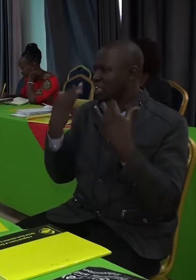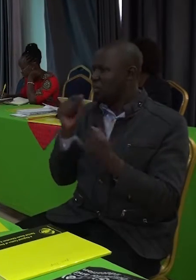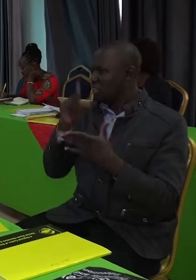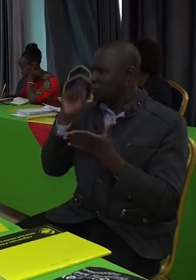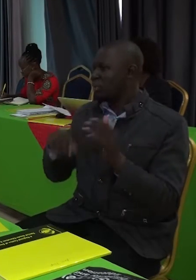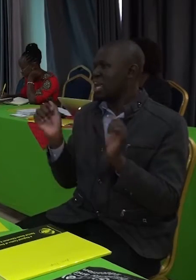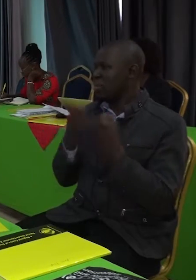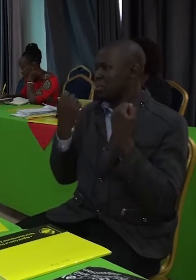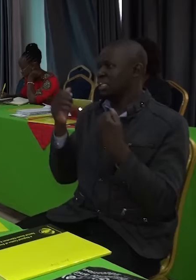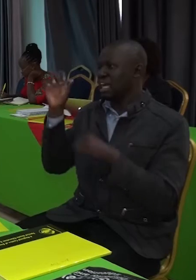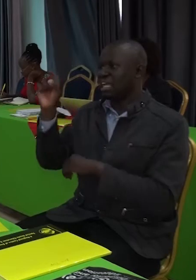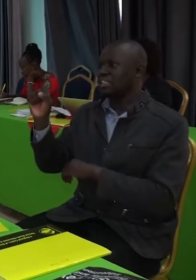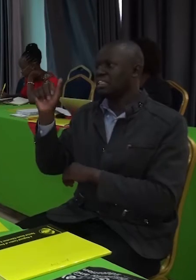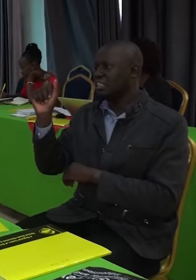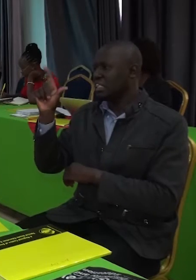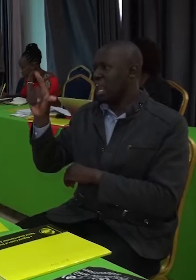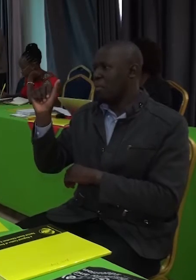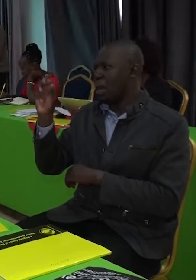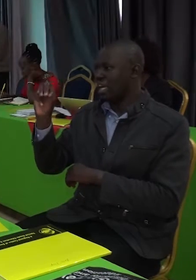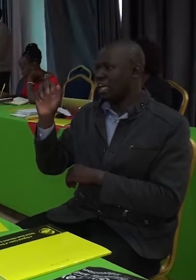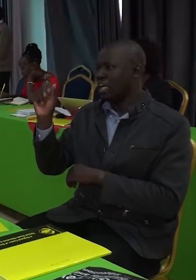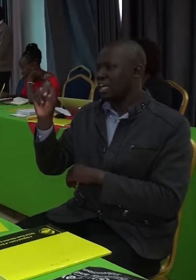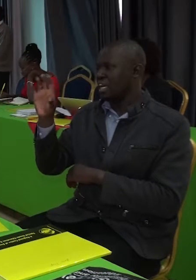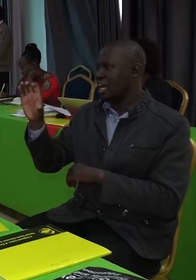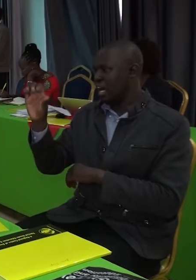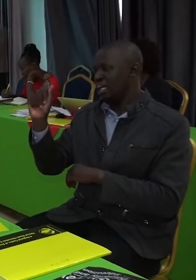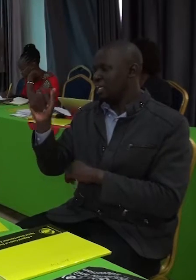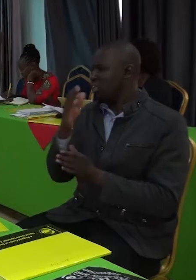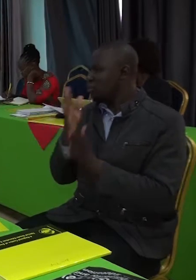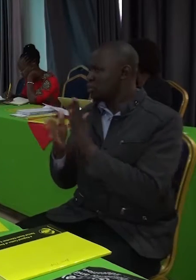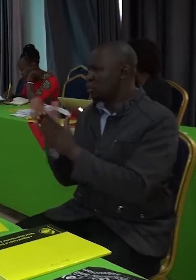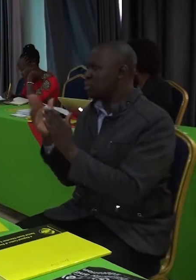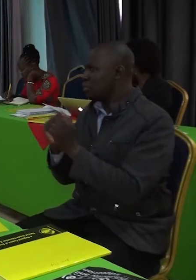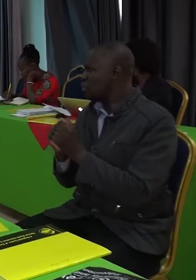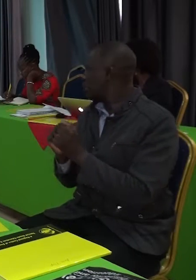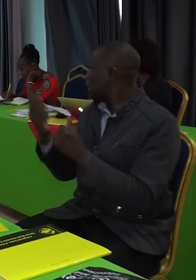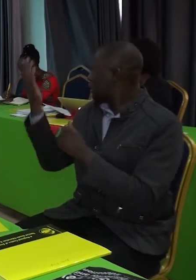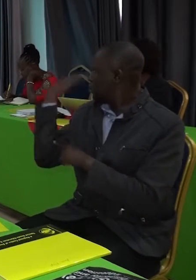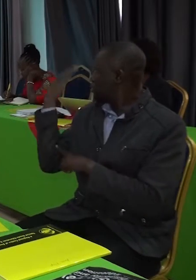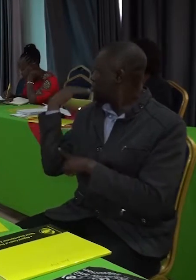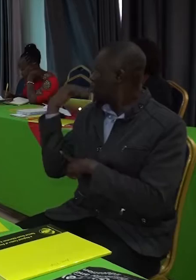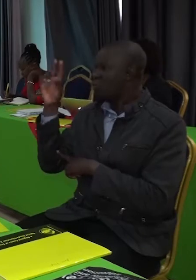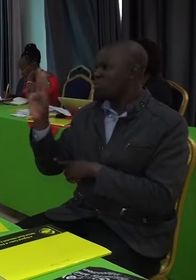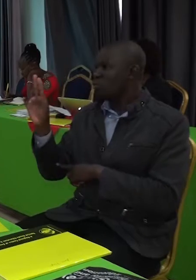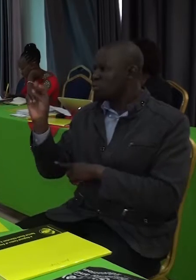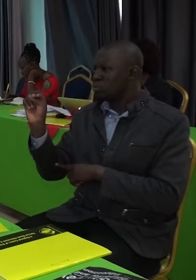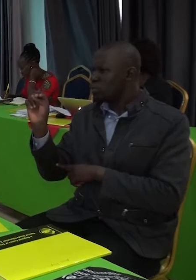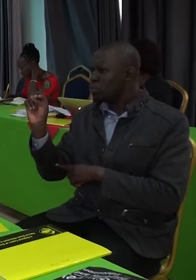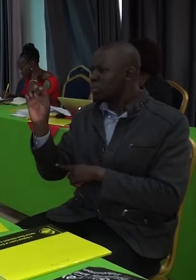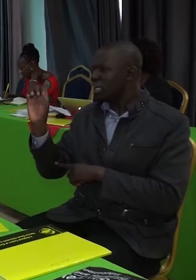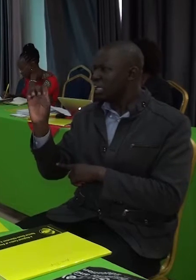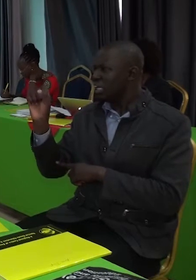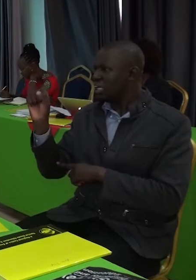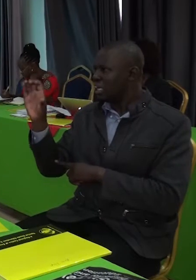what happened at Salamanca. It was organized by the 10th Special Needs Education Department in UNESCO to